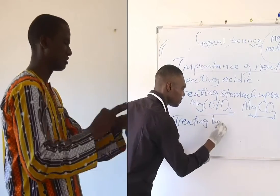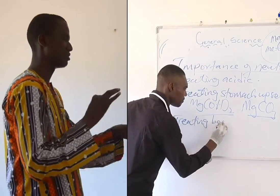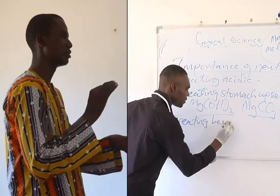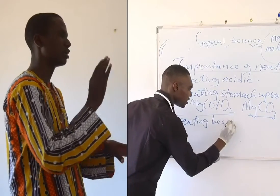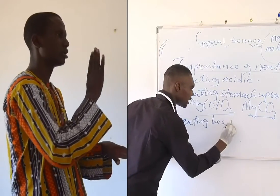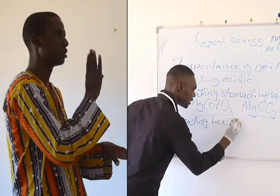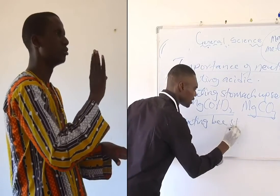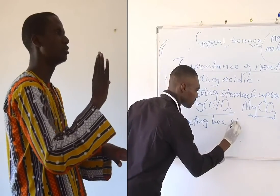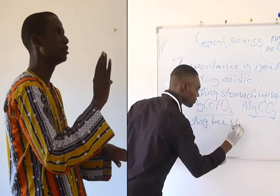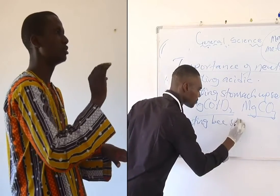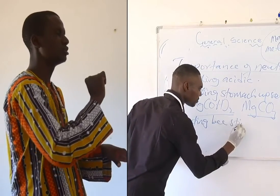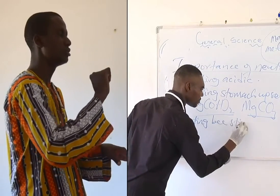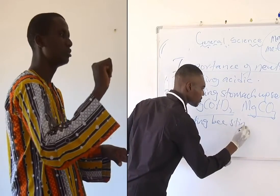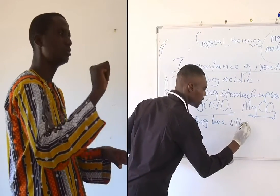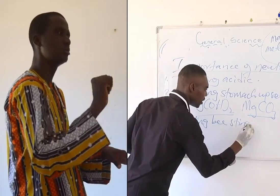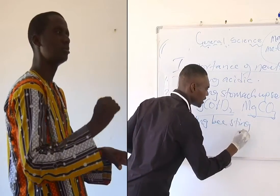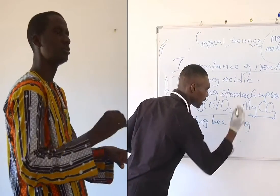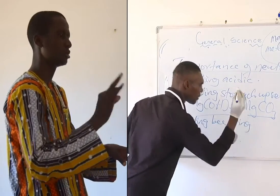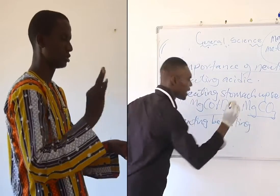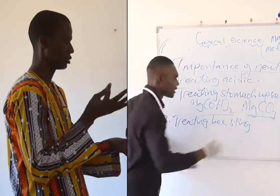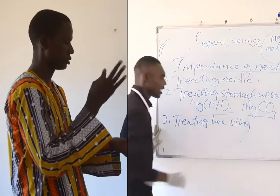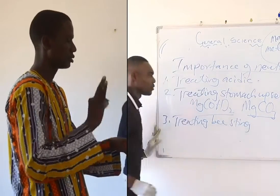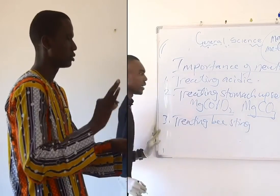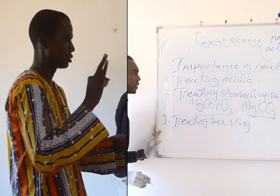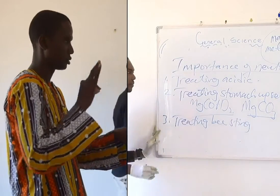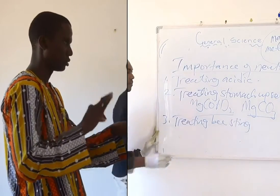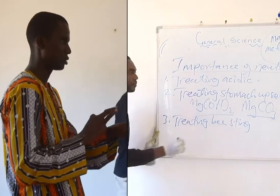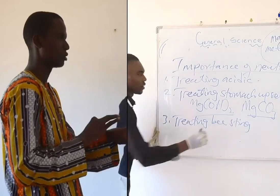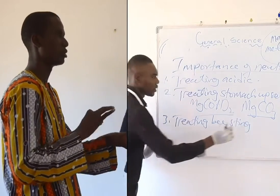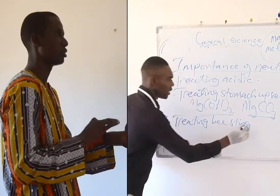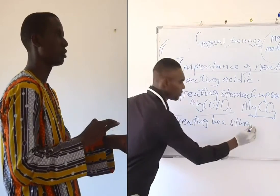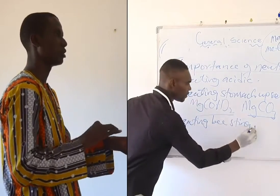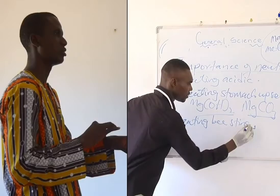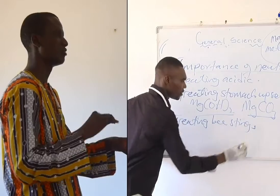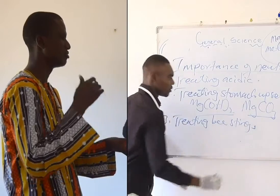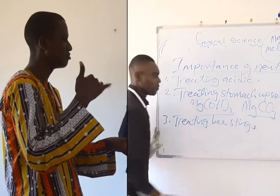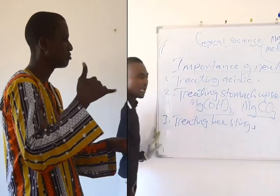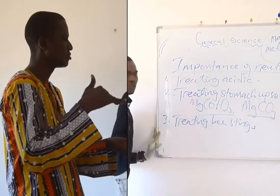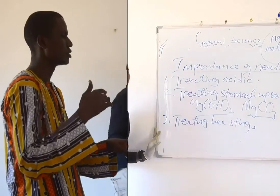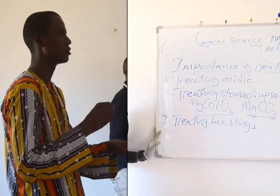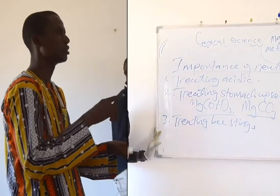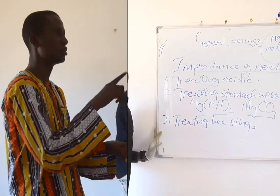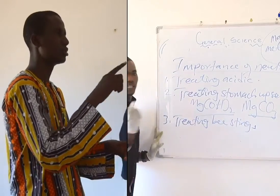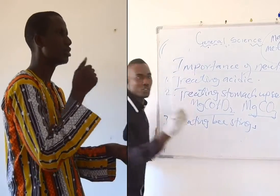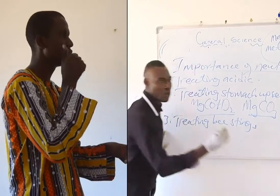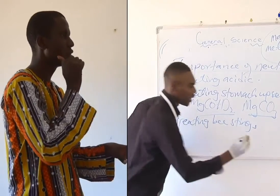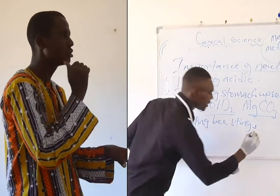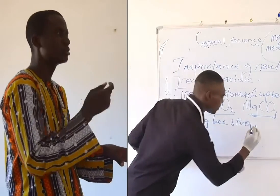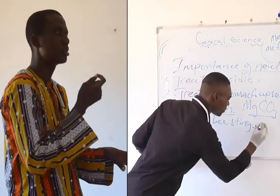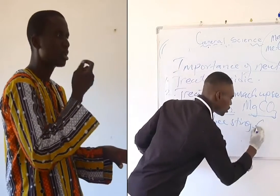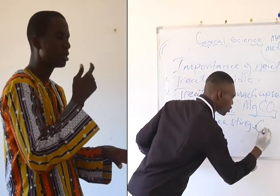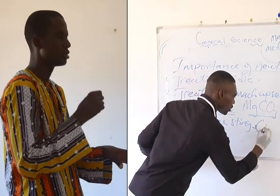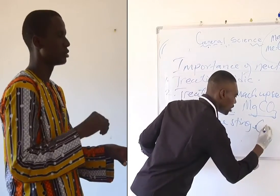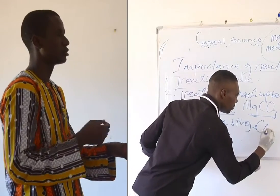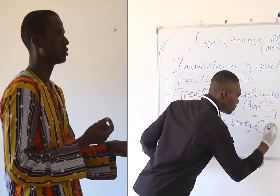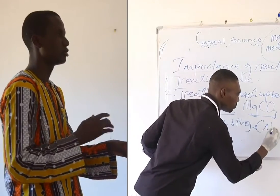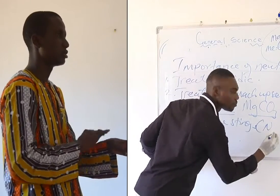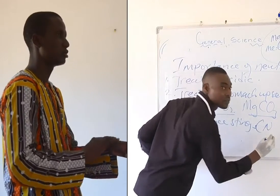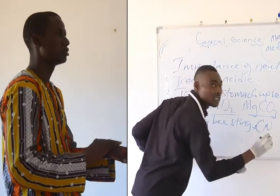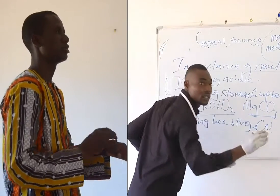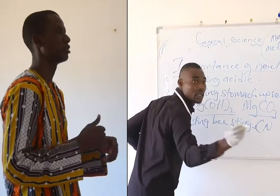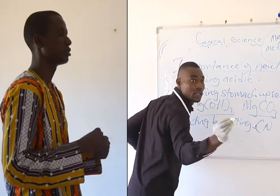bee stings or insect bites as well, okay? By using a substance called what?